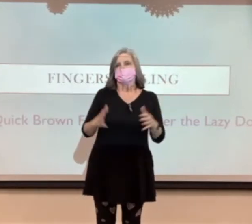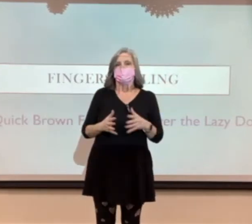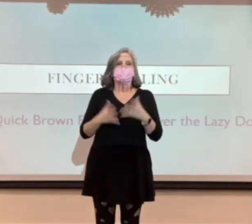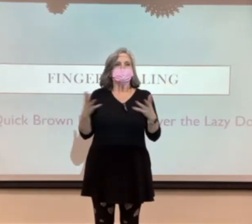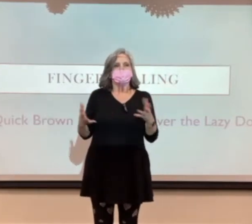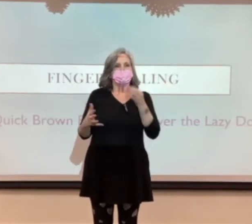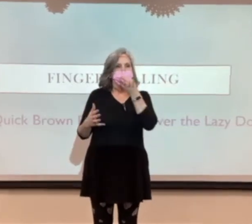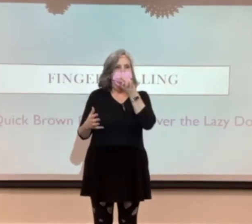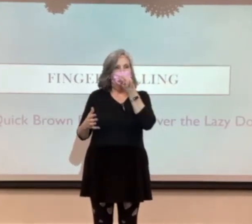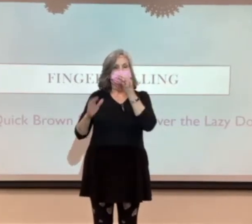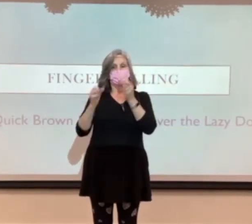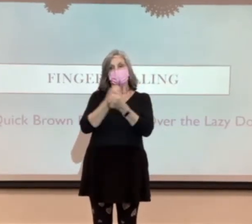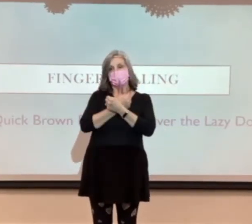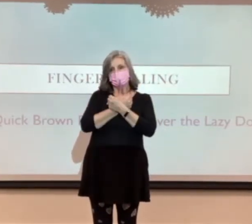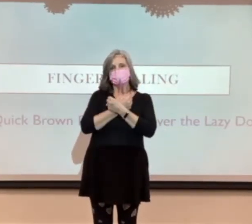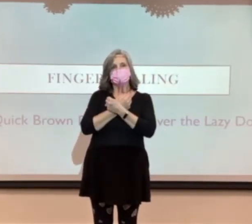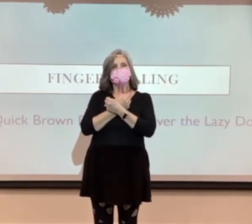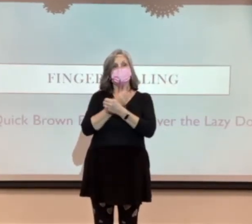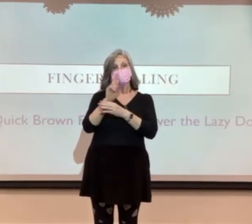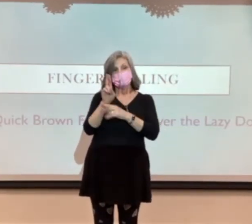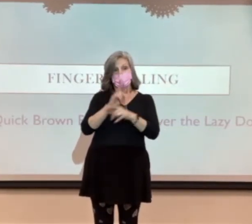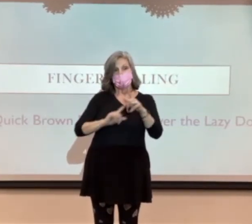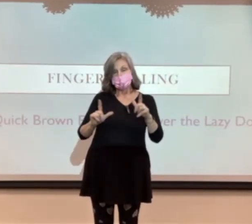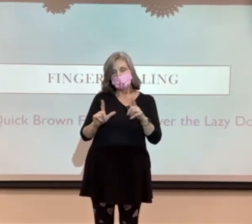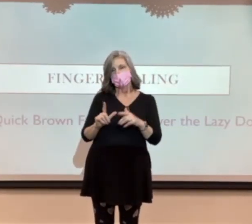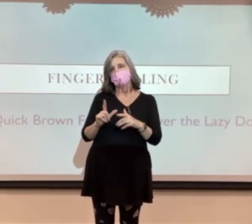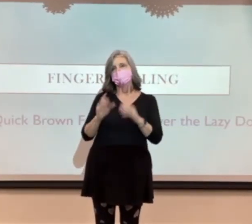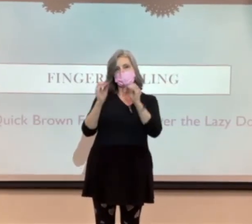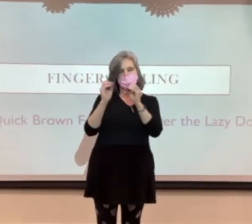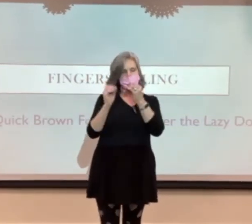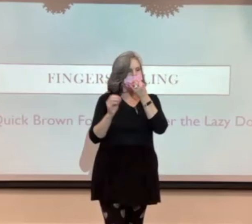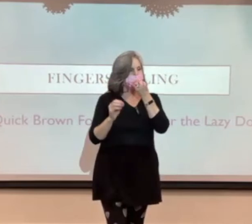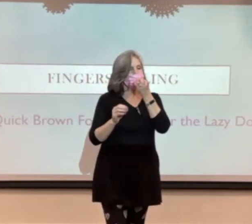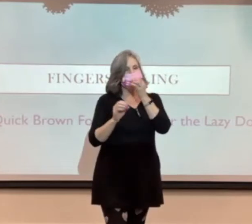I can't say enough about how much I love to use sign language and I love to teach it. There